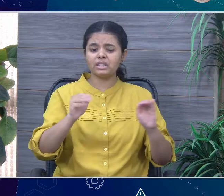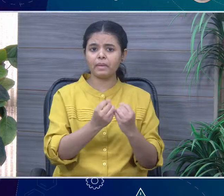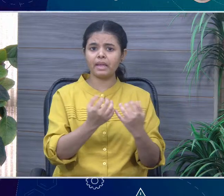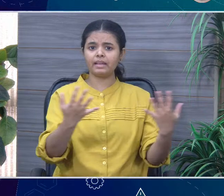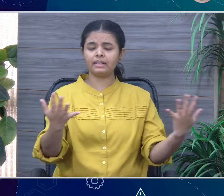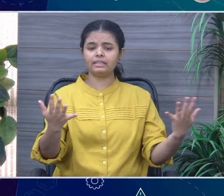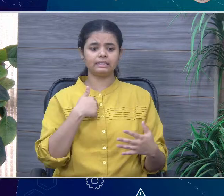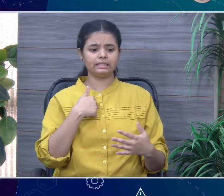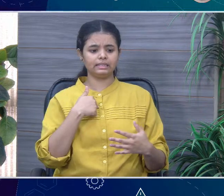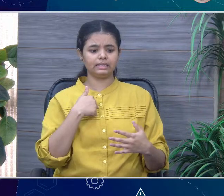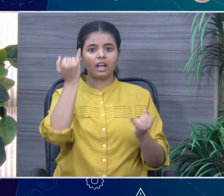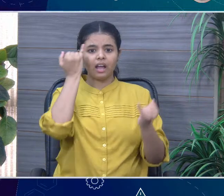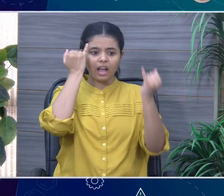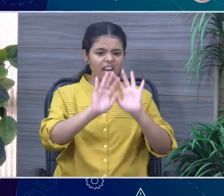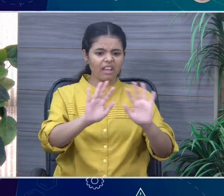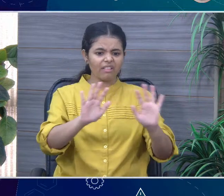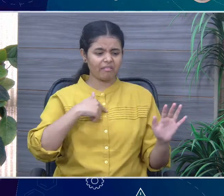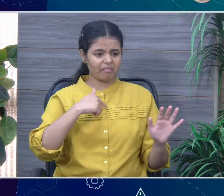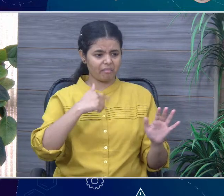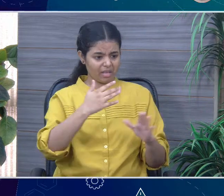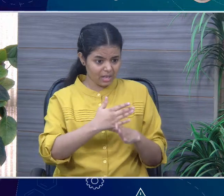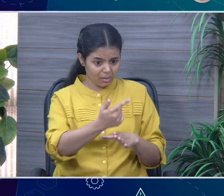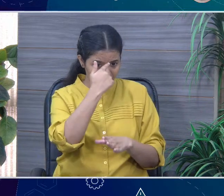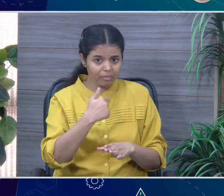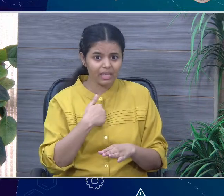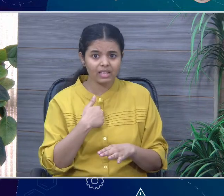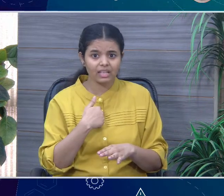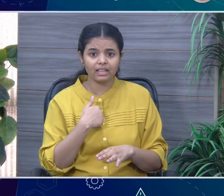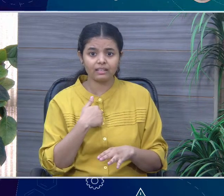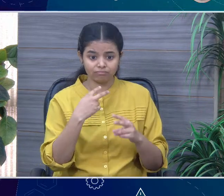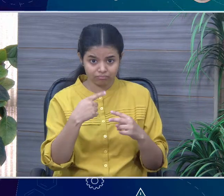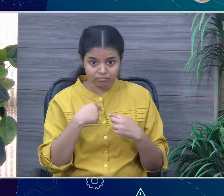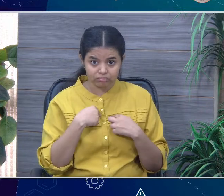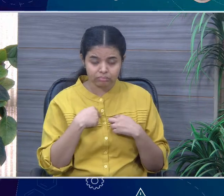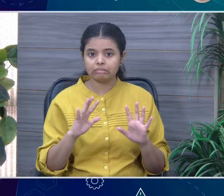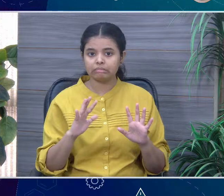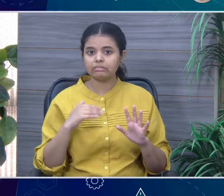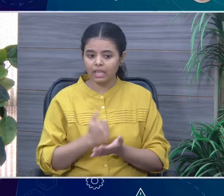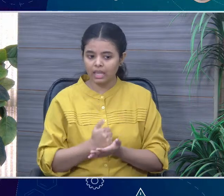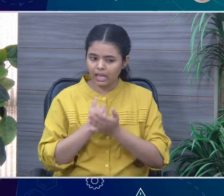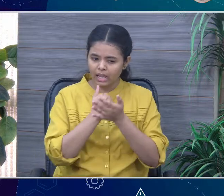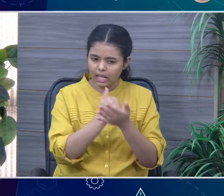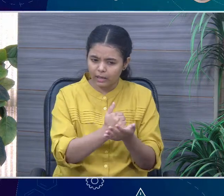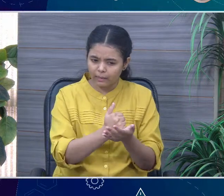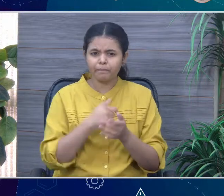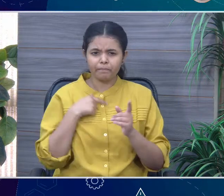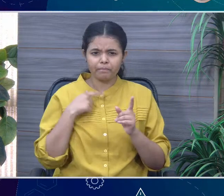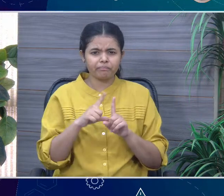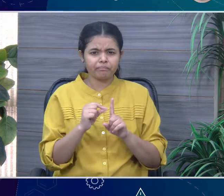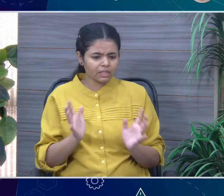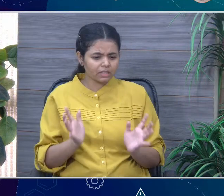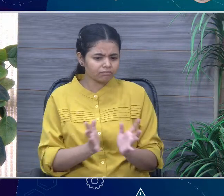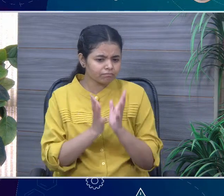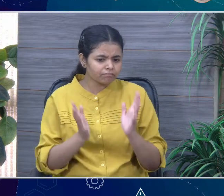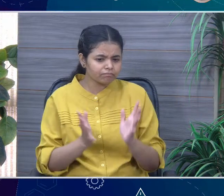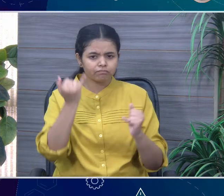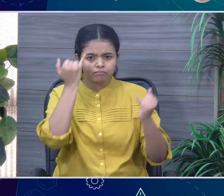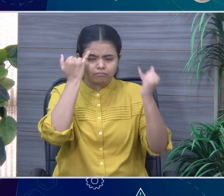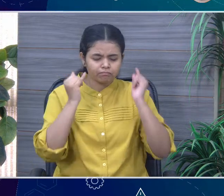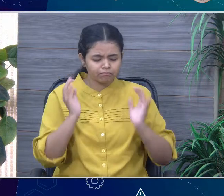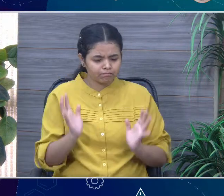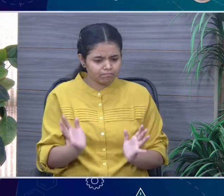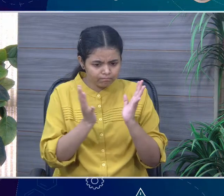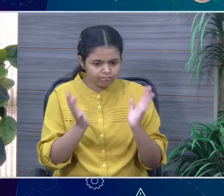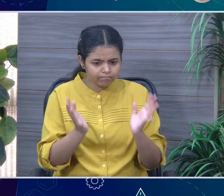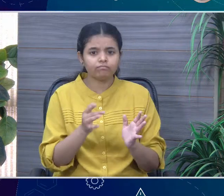channelize that child's ideas and to help the child do something with his or her ideas, and I